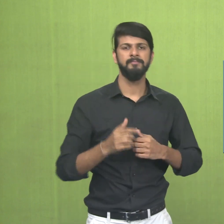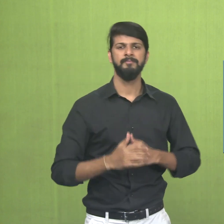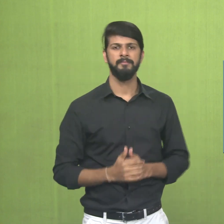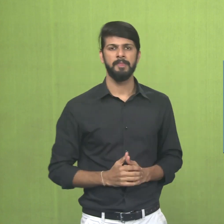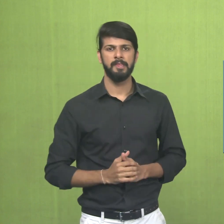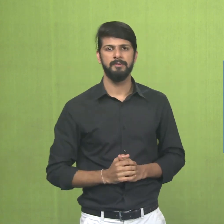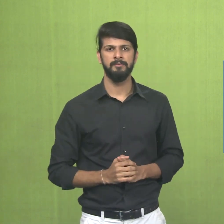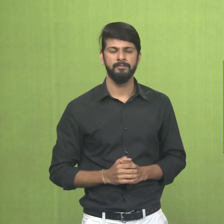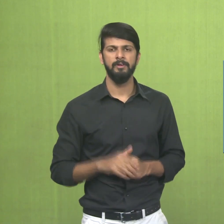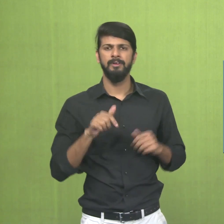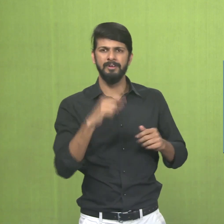Roy.